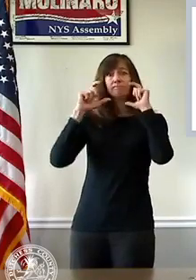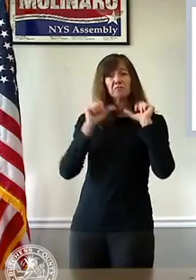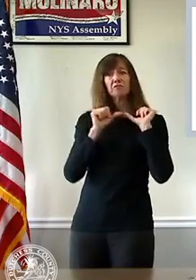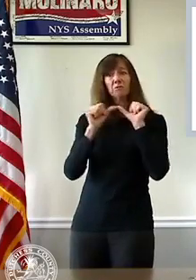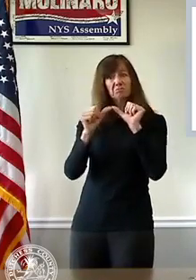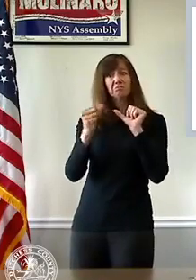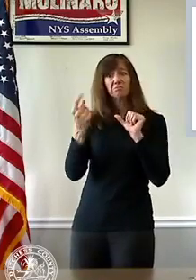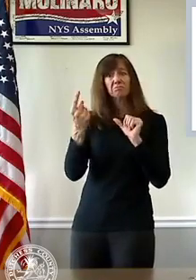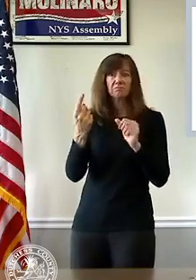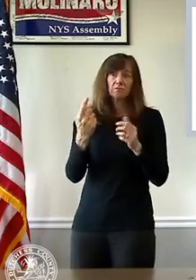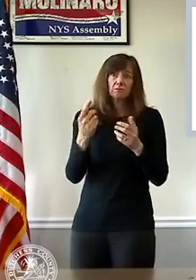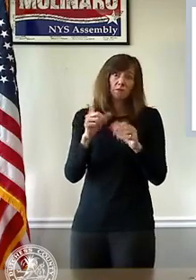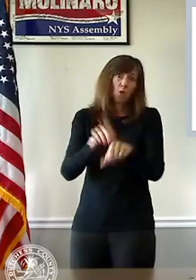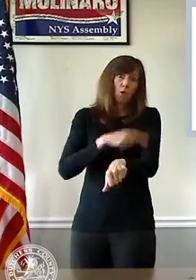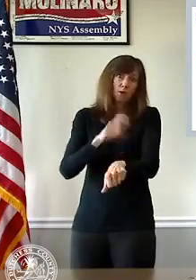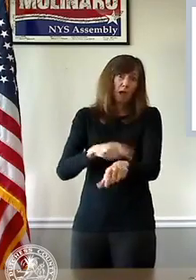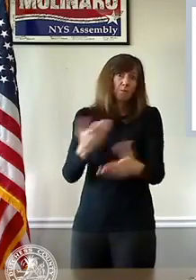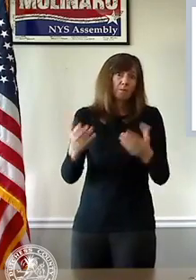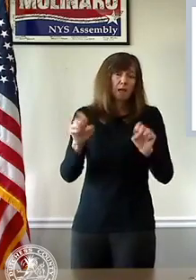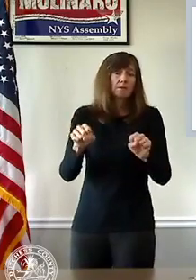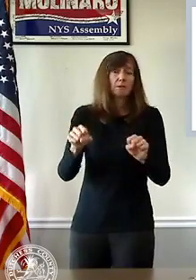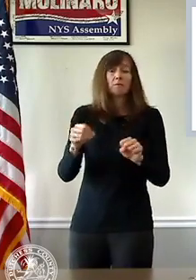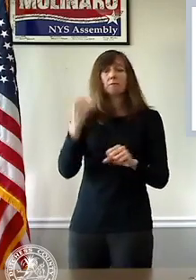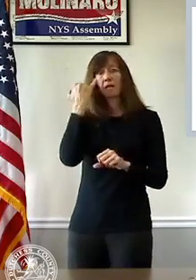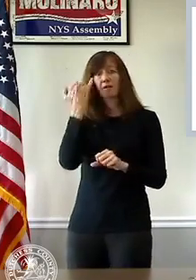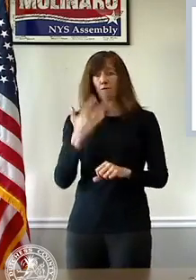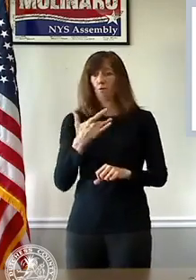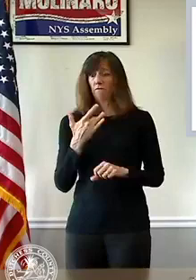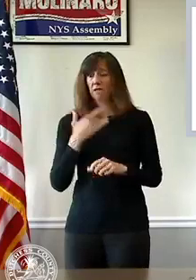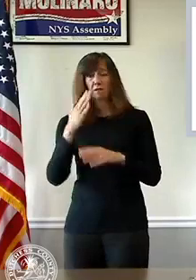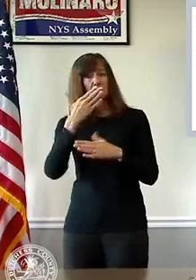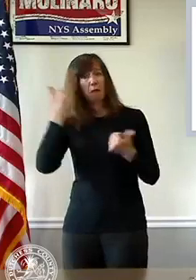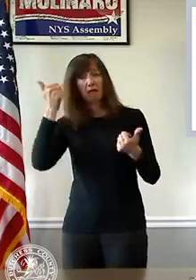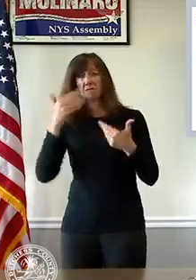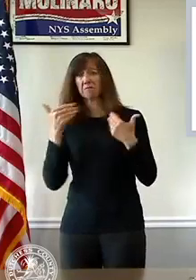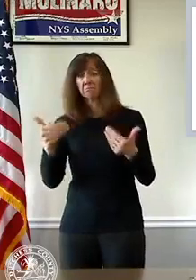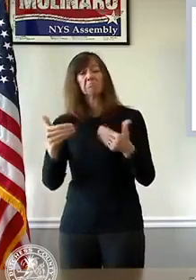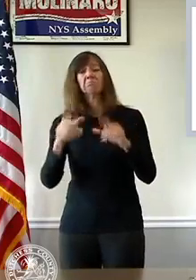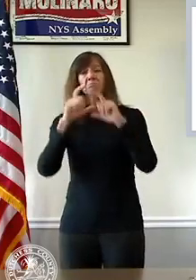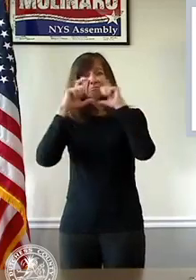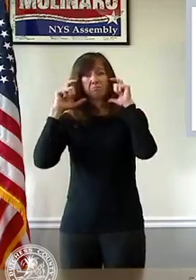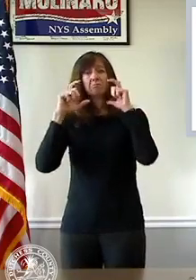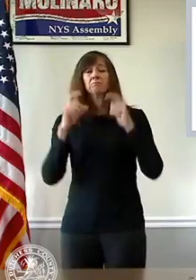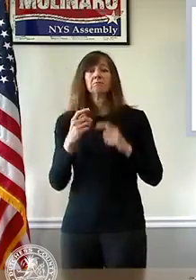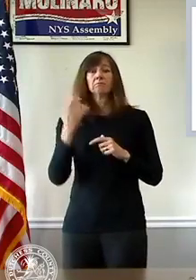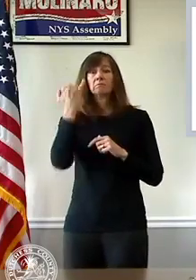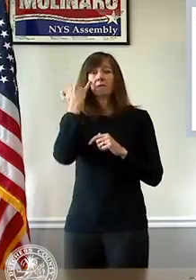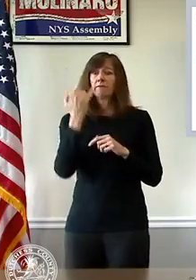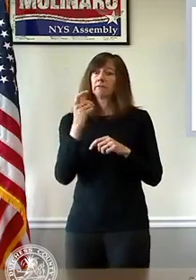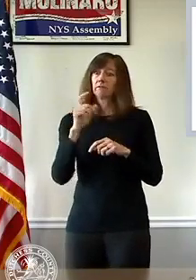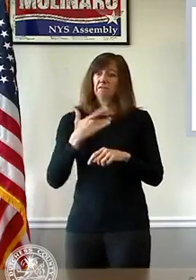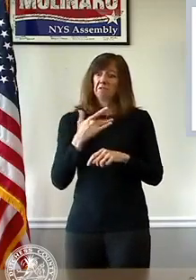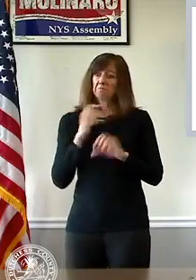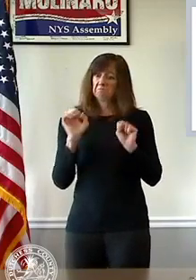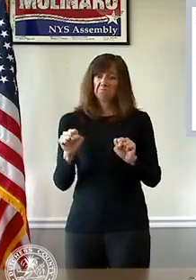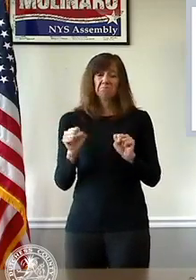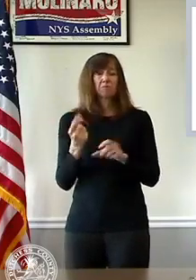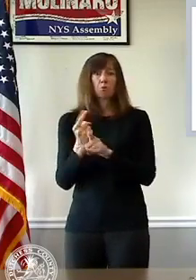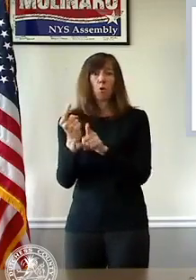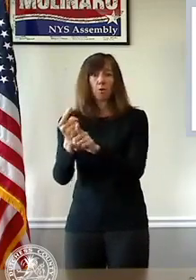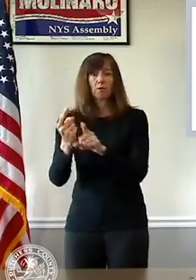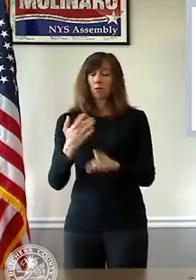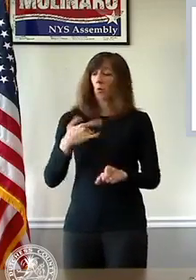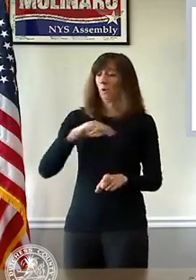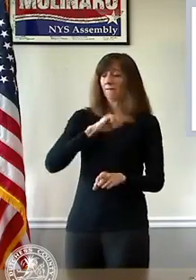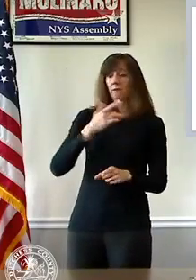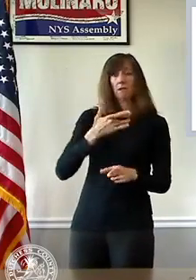every reason to do that if you think that's best. As we've said, for the time being, continue to use a face covering. We think it's appropriate, and we'll continue